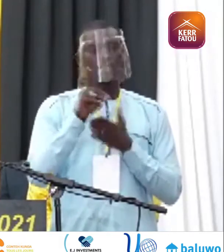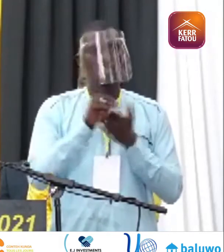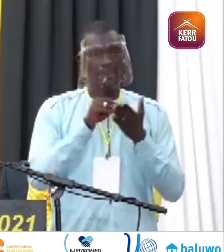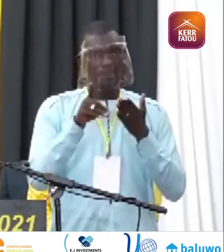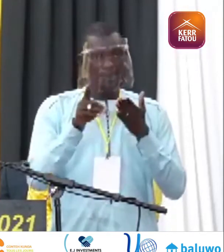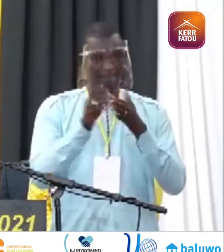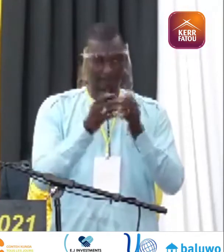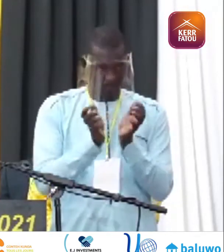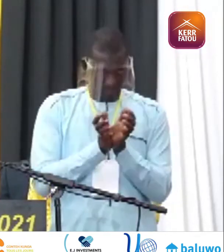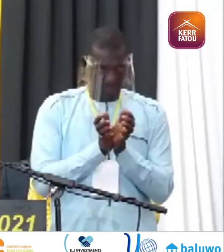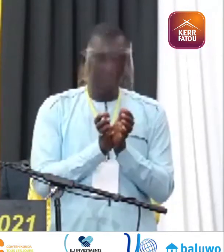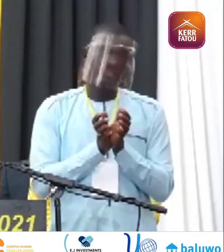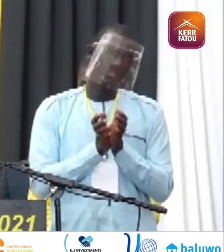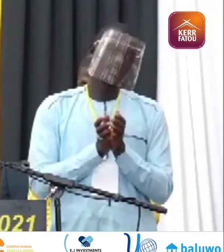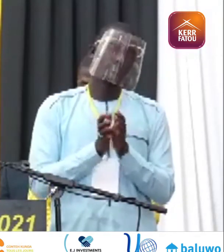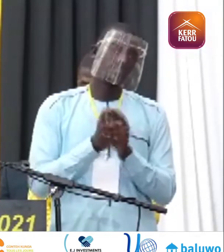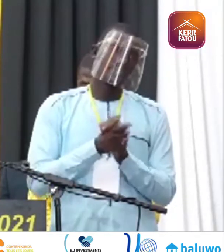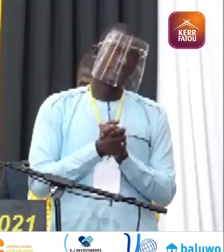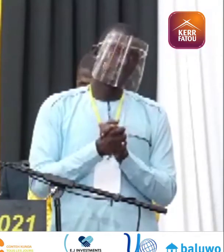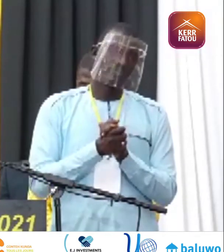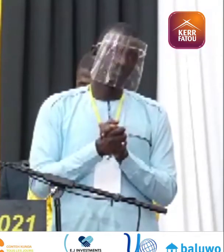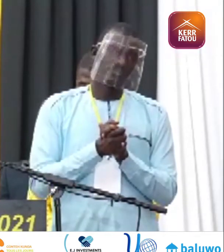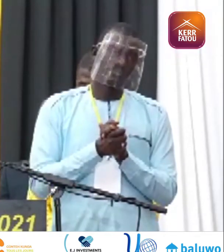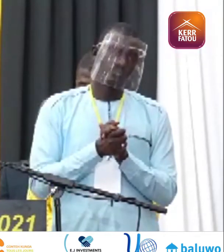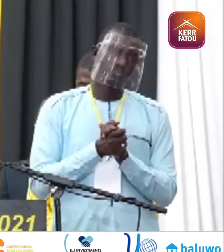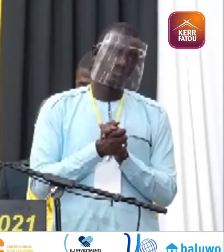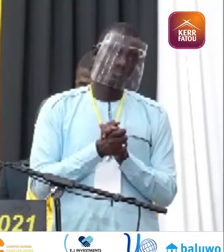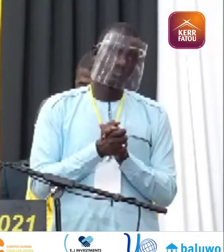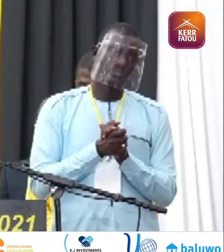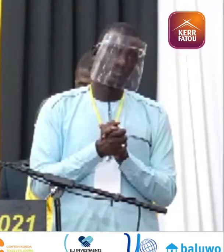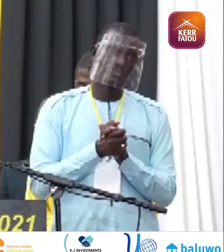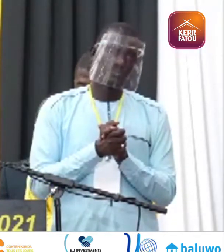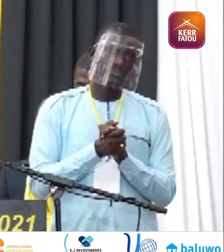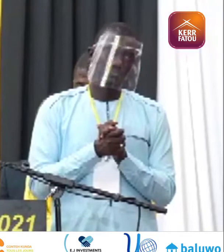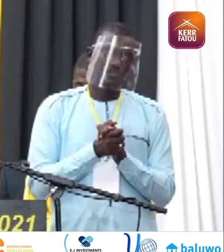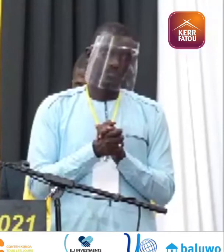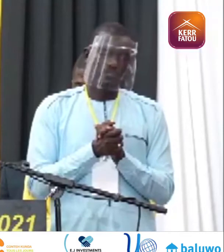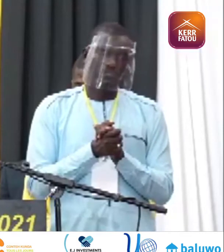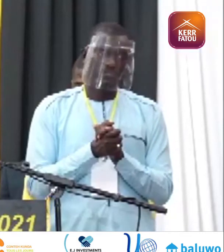The party participated in the by-elections in Kerjarga ward, and